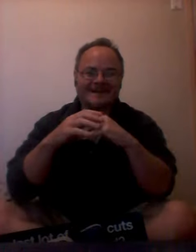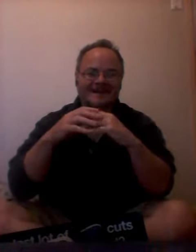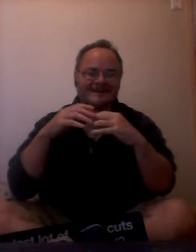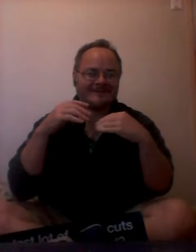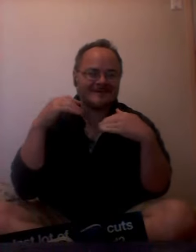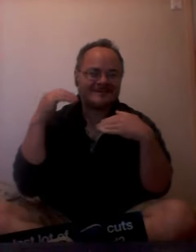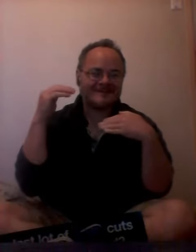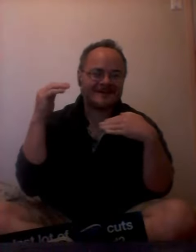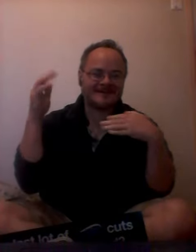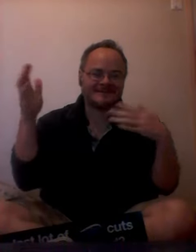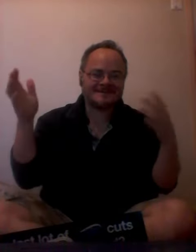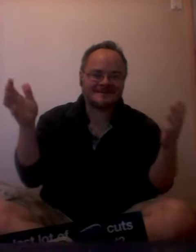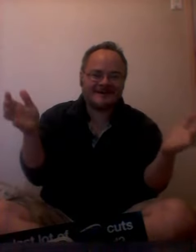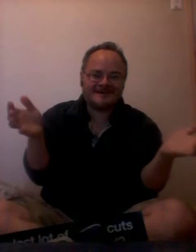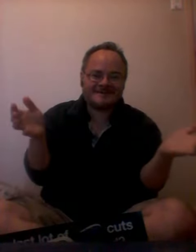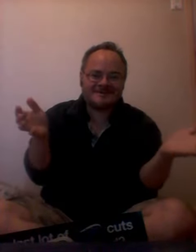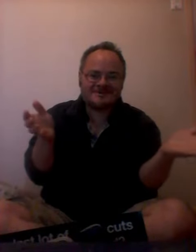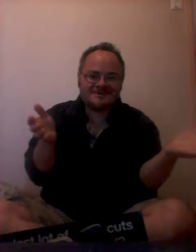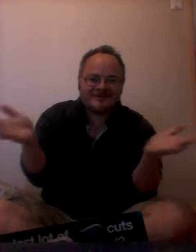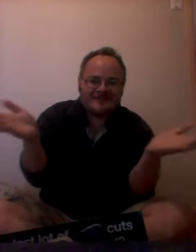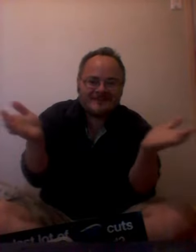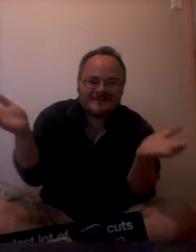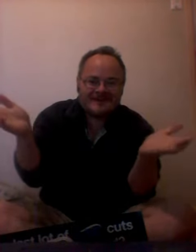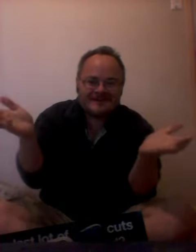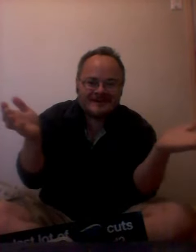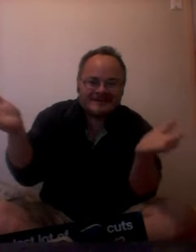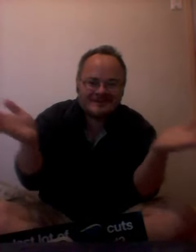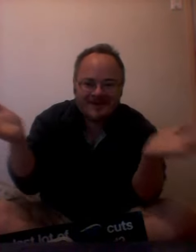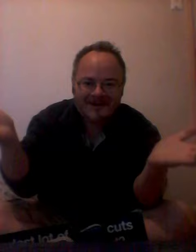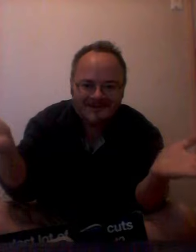then the ninth doctor, he was like jovial, ninth doctor,